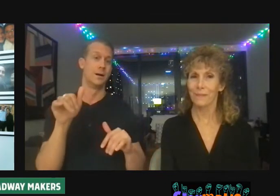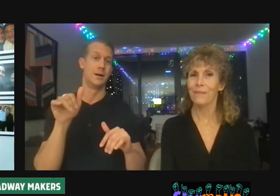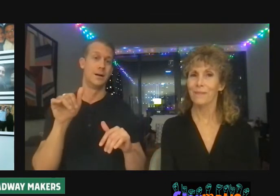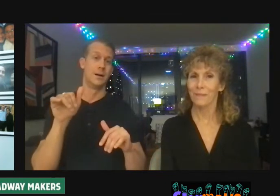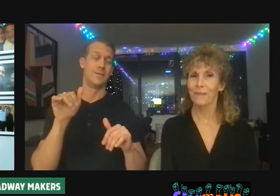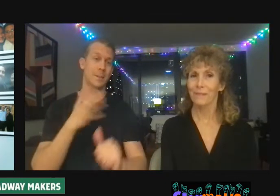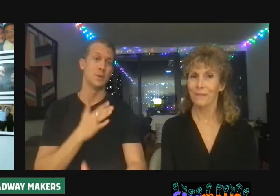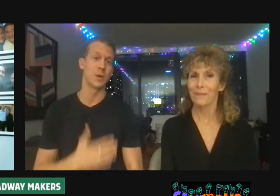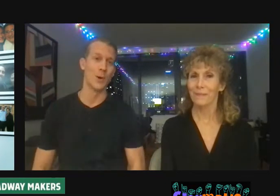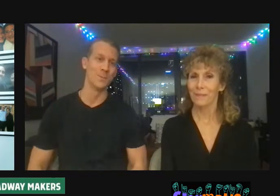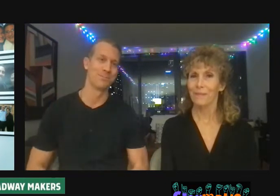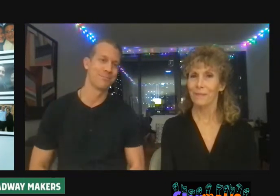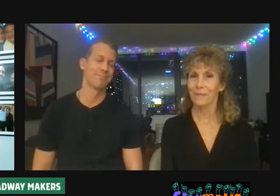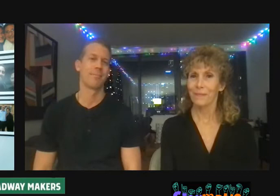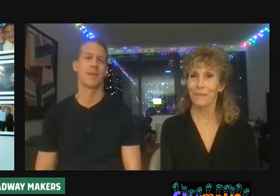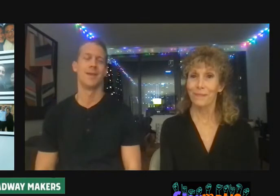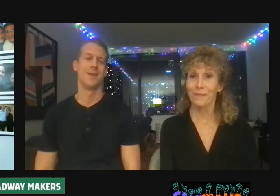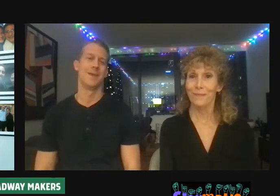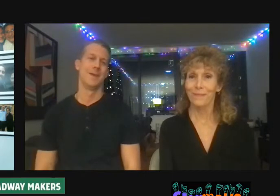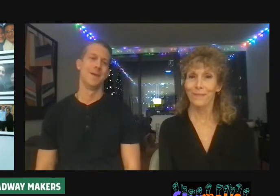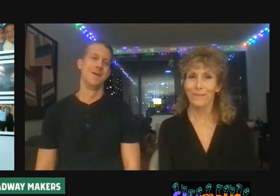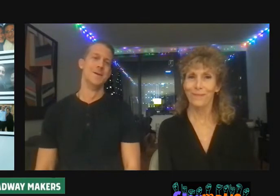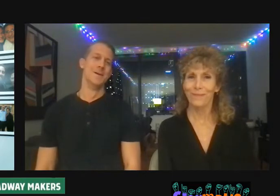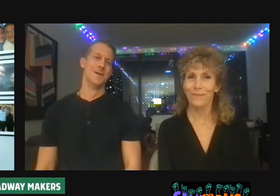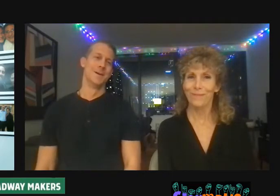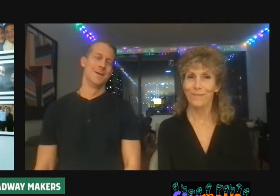doing that musical.